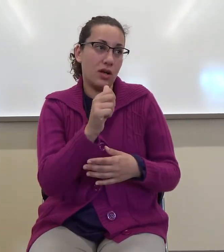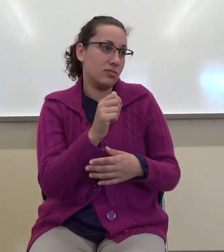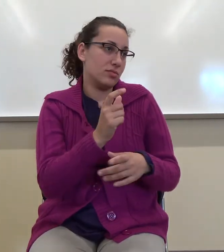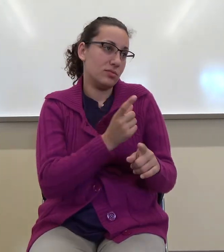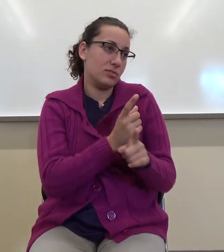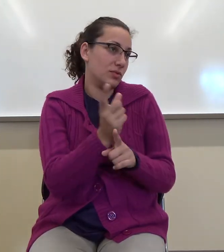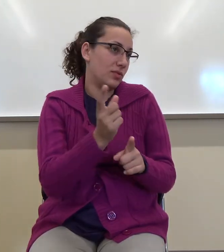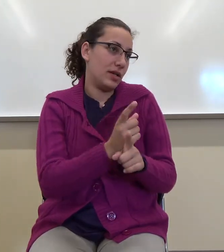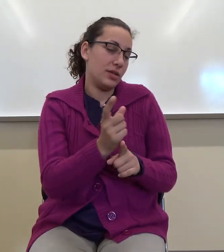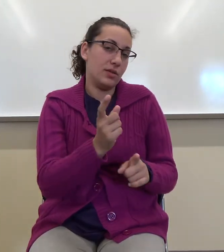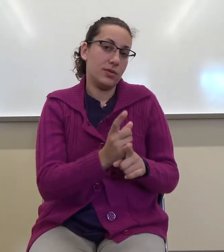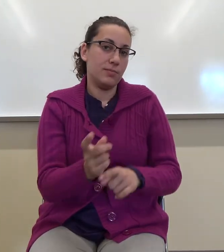here. Okay.